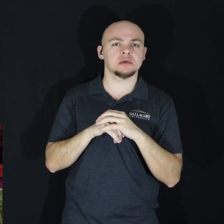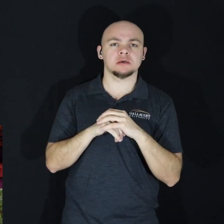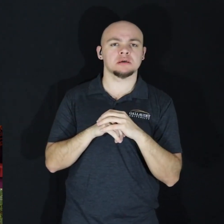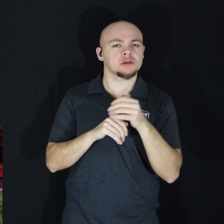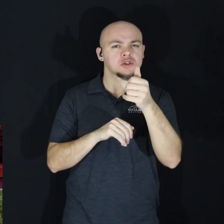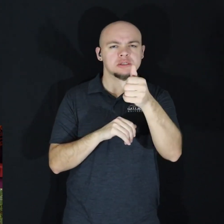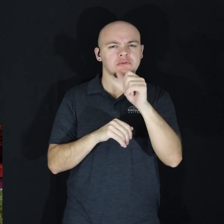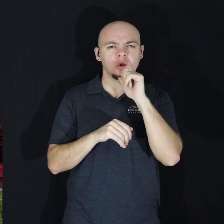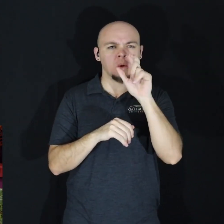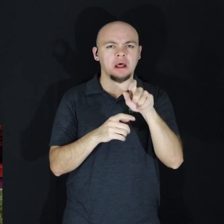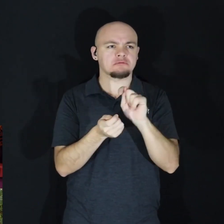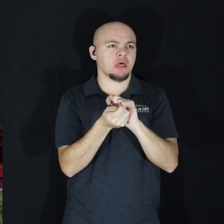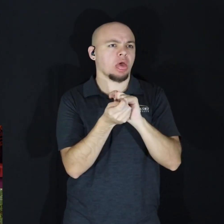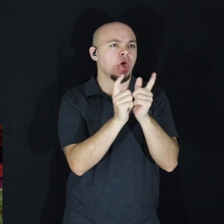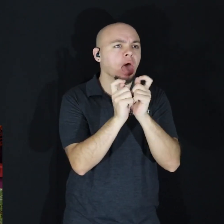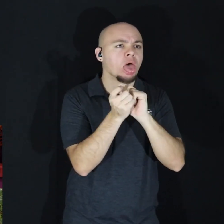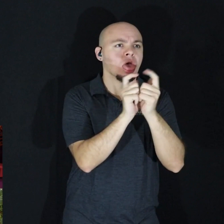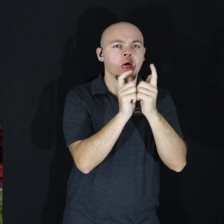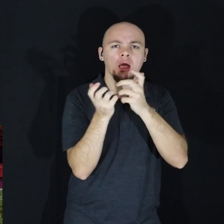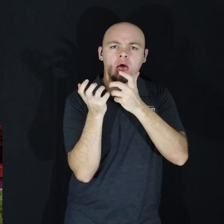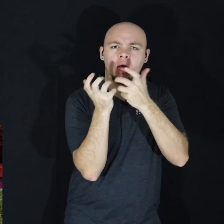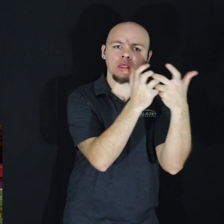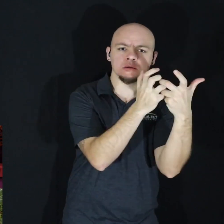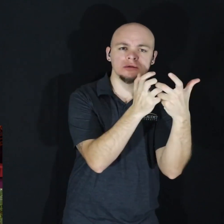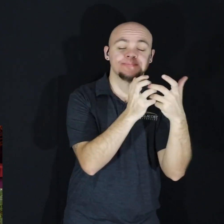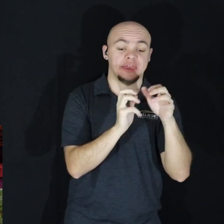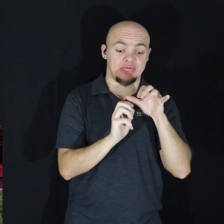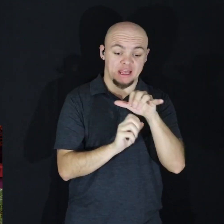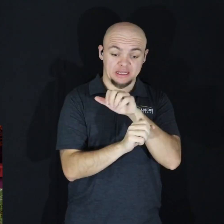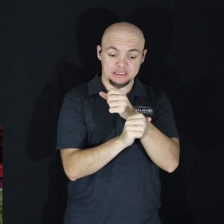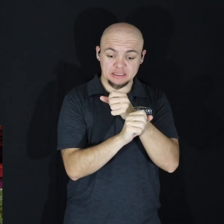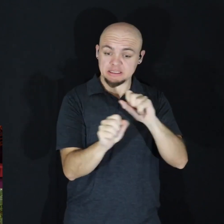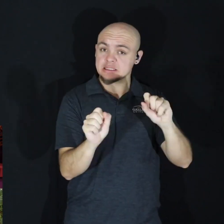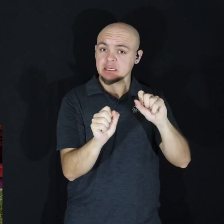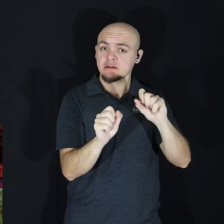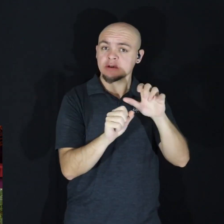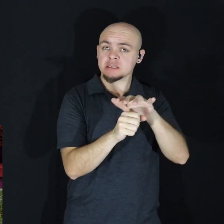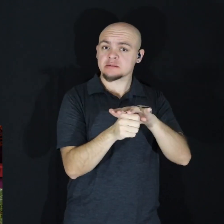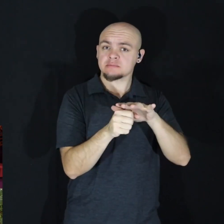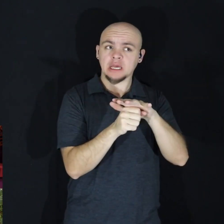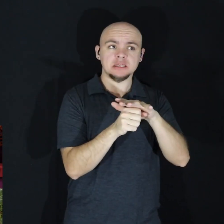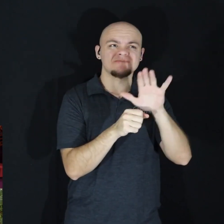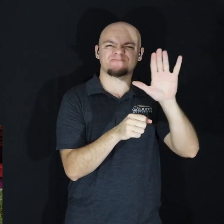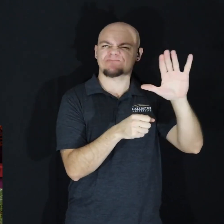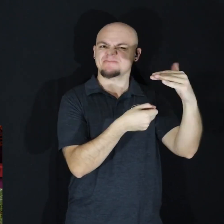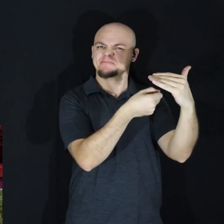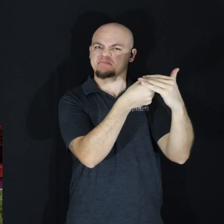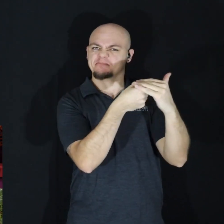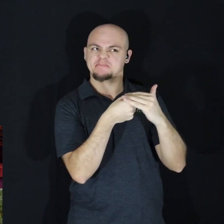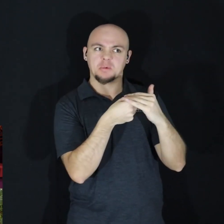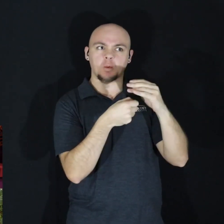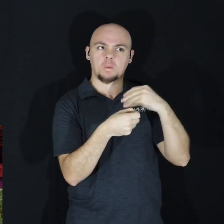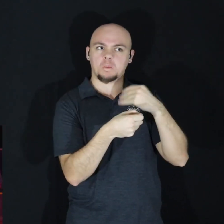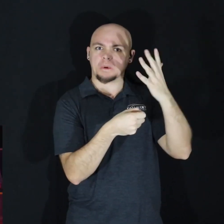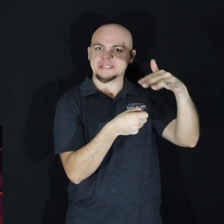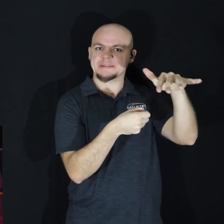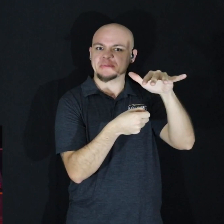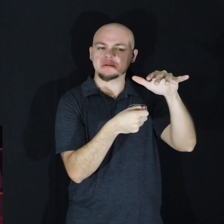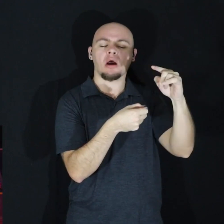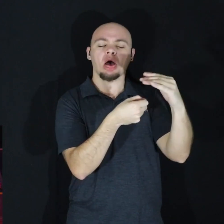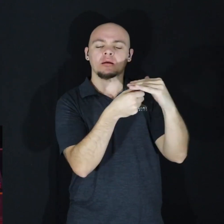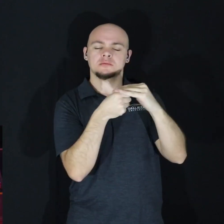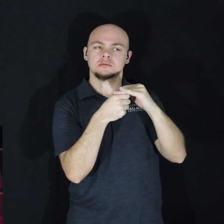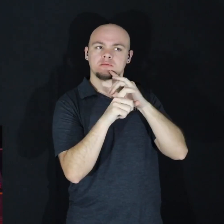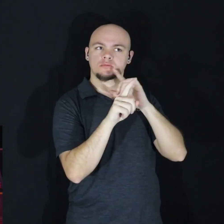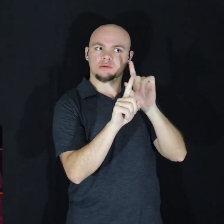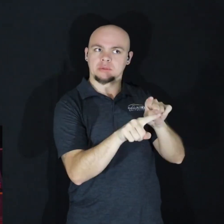yourself. These safe spaces are a direct response to the oppression experiences in white spaces.